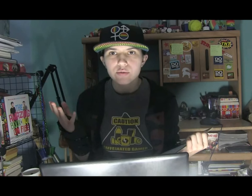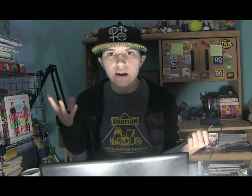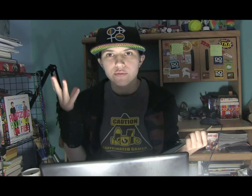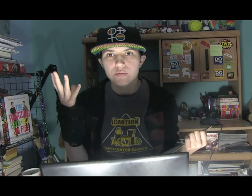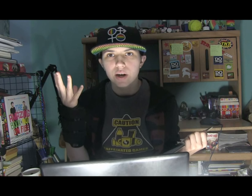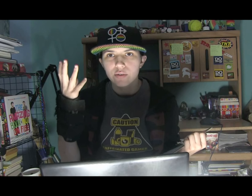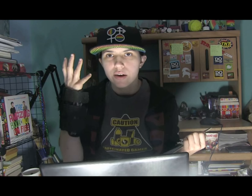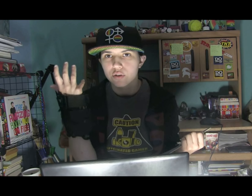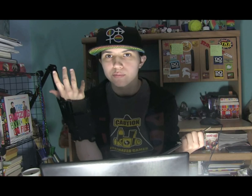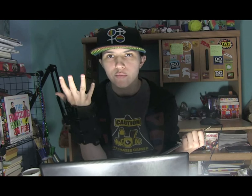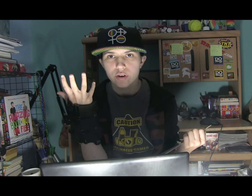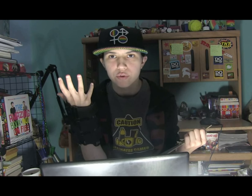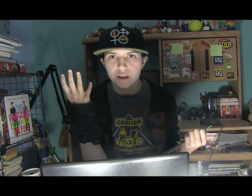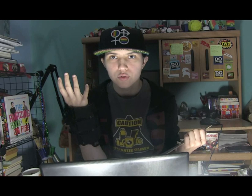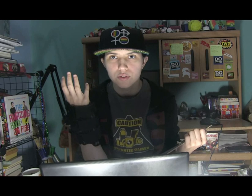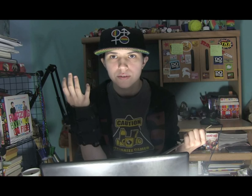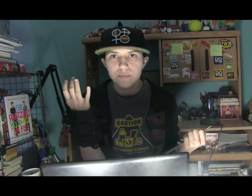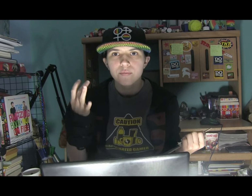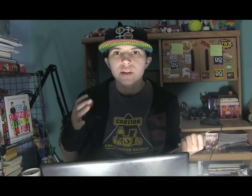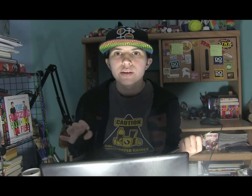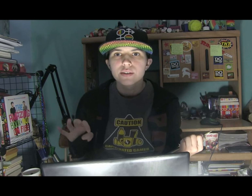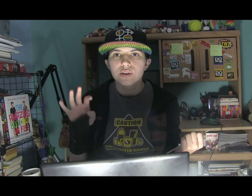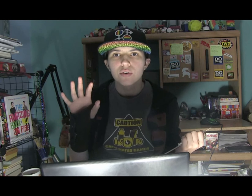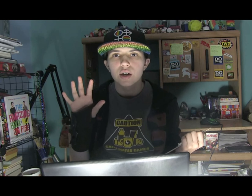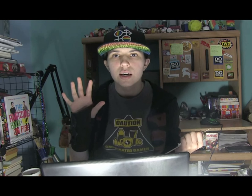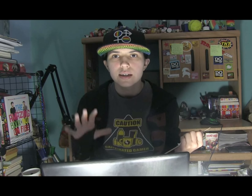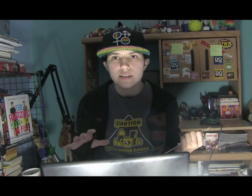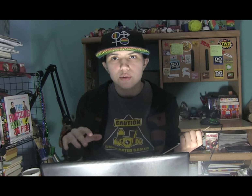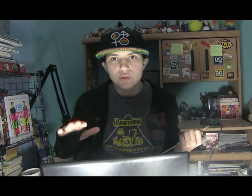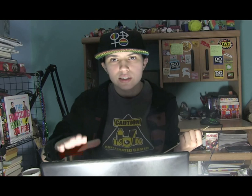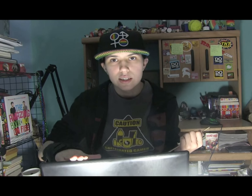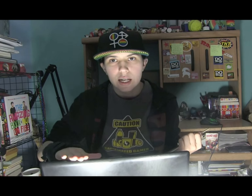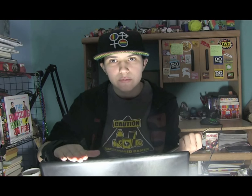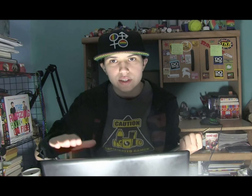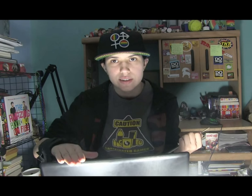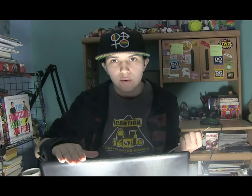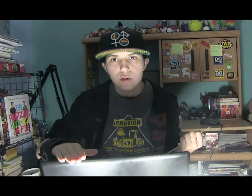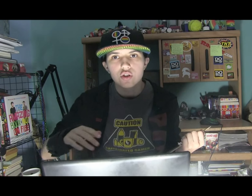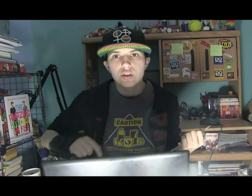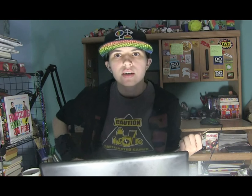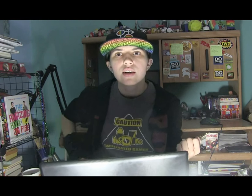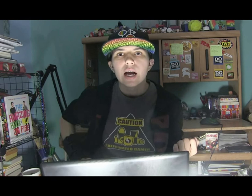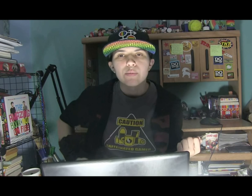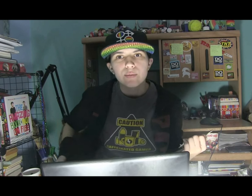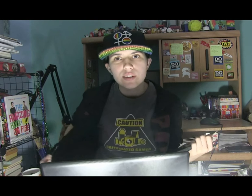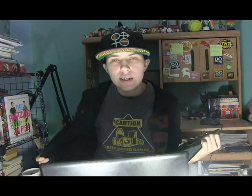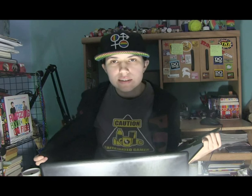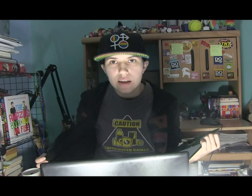have a good memory for this. So yes, I'm using a little help for this language. I promise the next